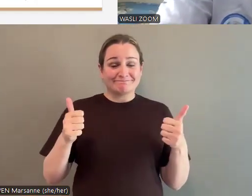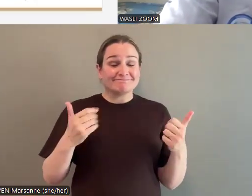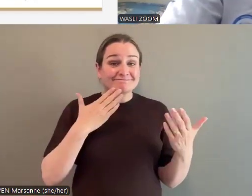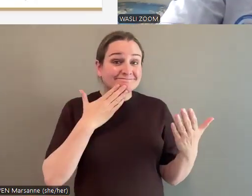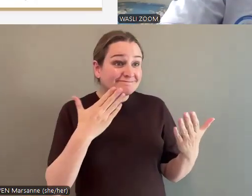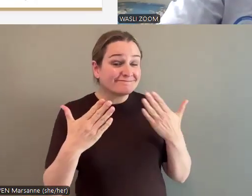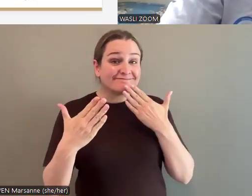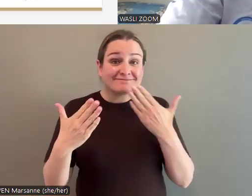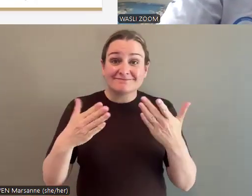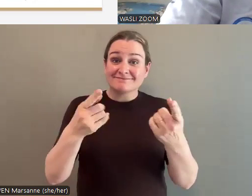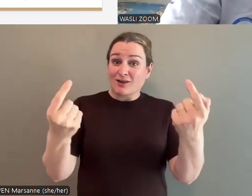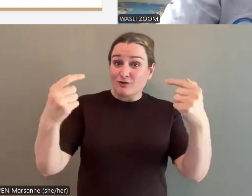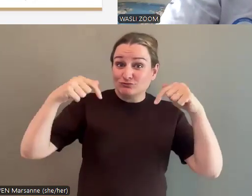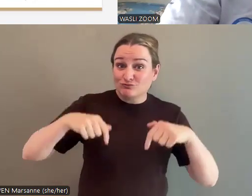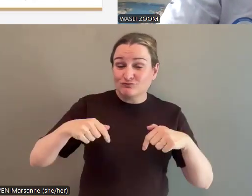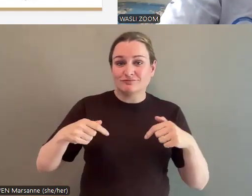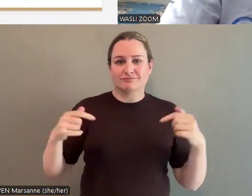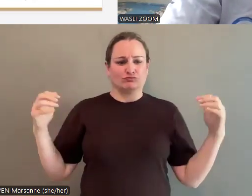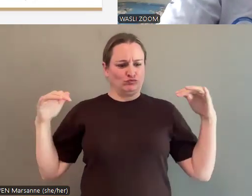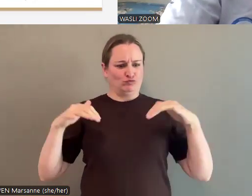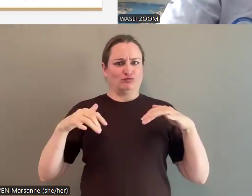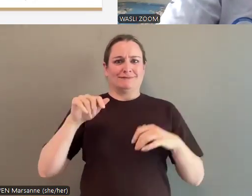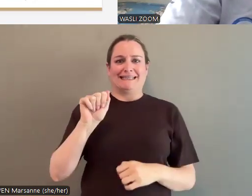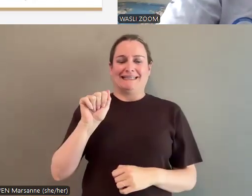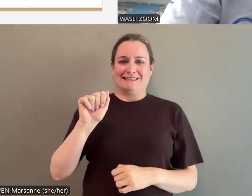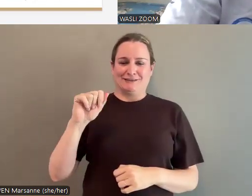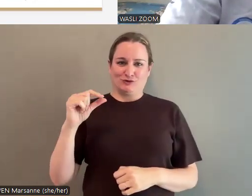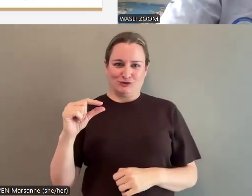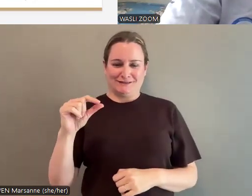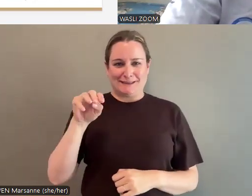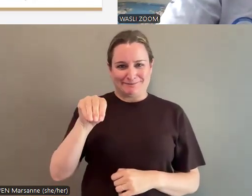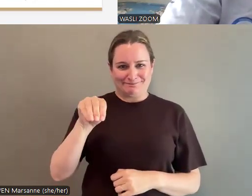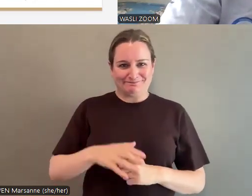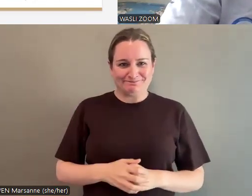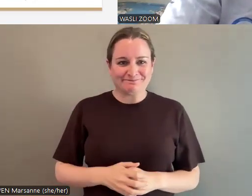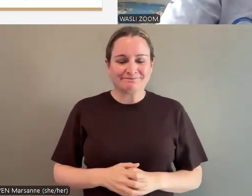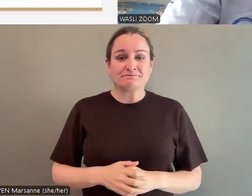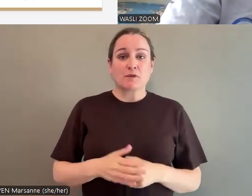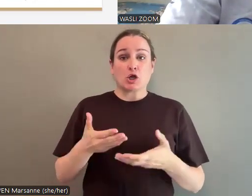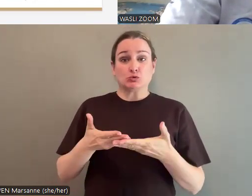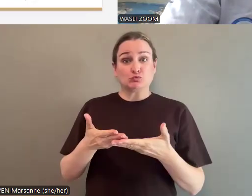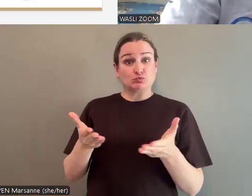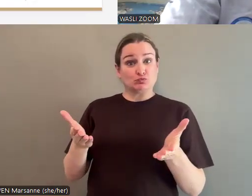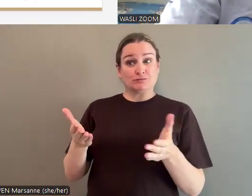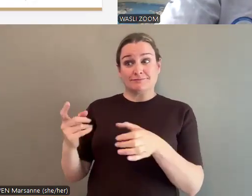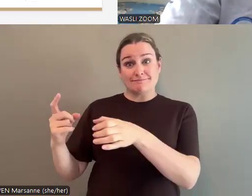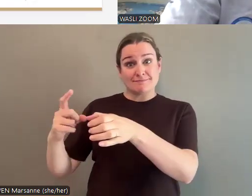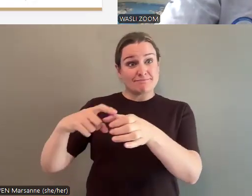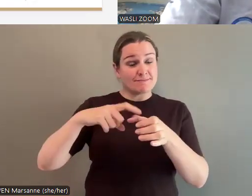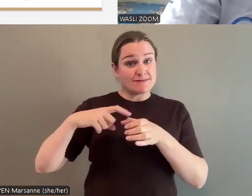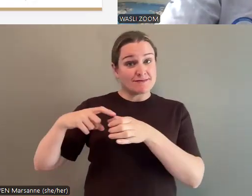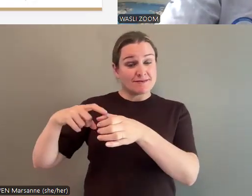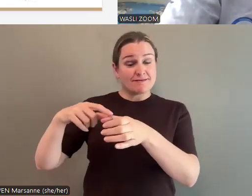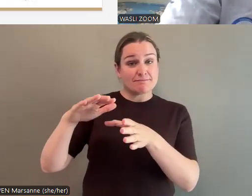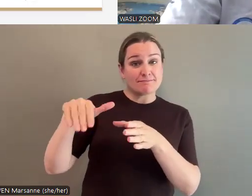Annual General Assembly. And with me here are the list of members. You also have them on